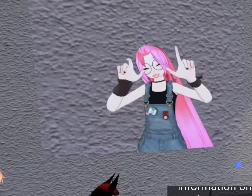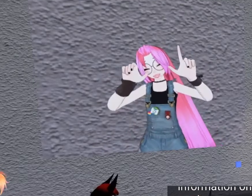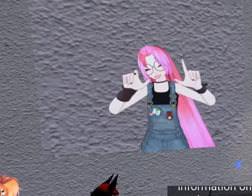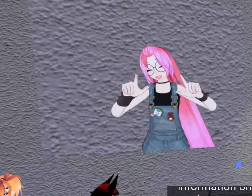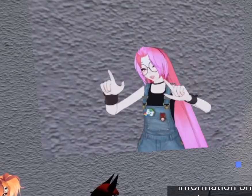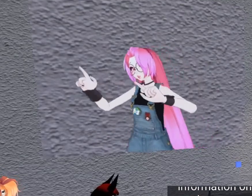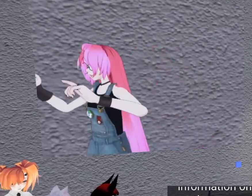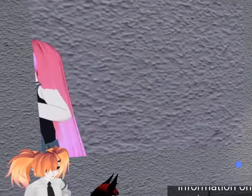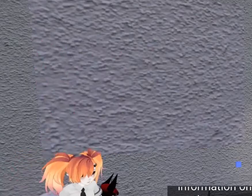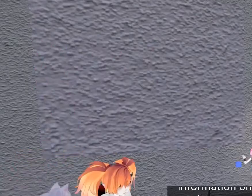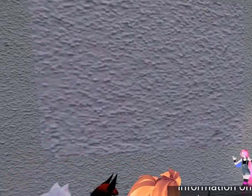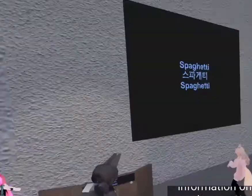picture. Yay!